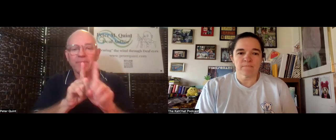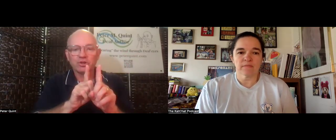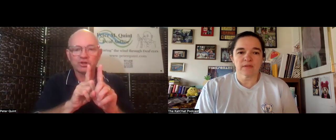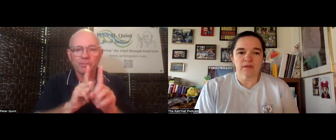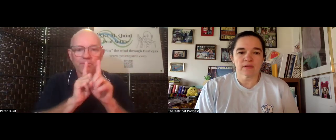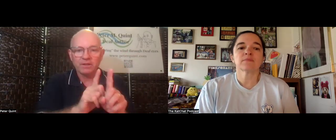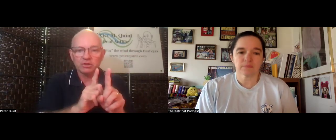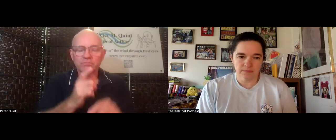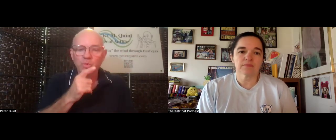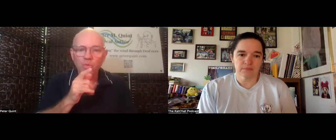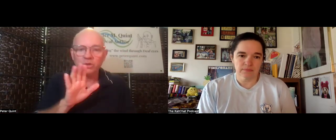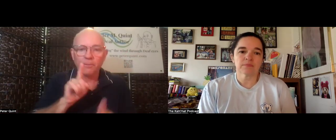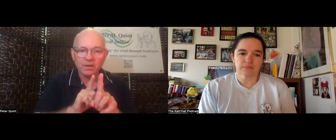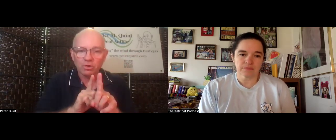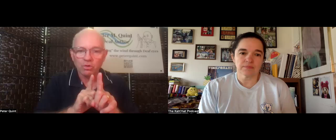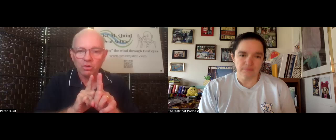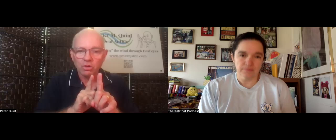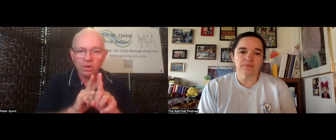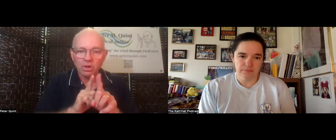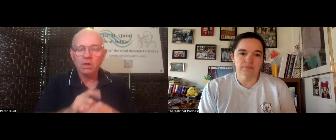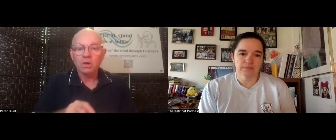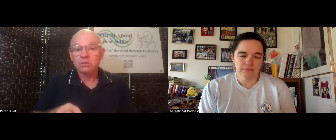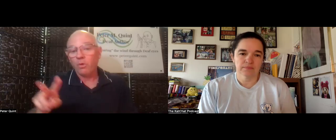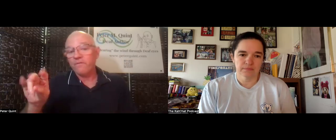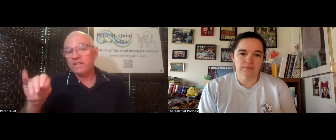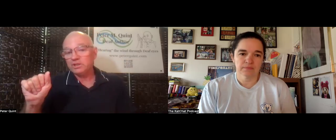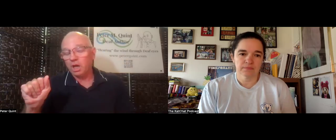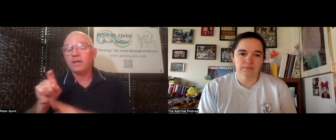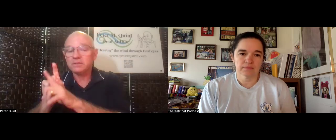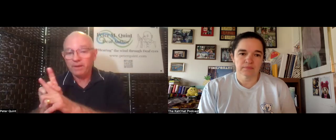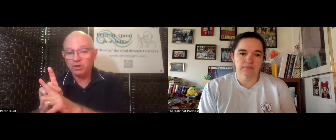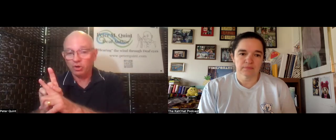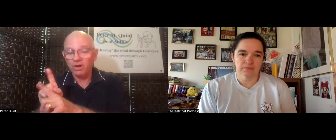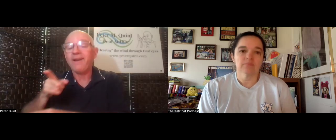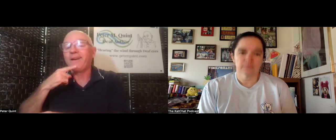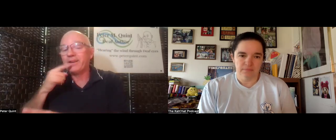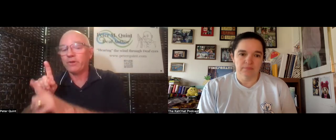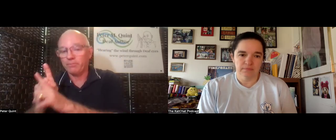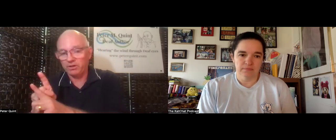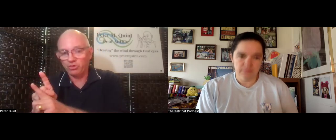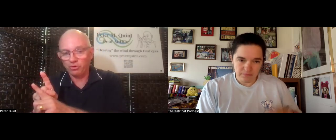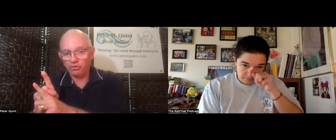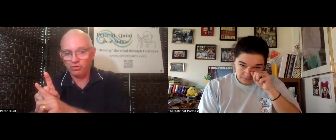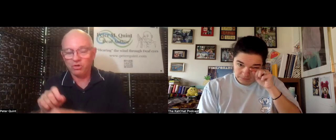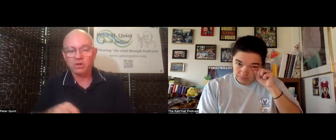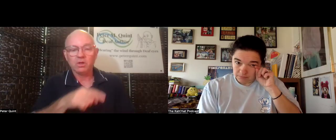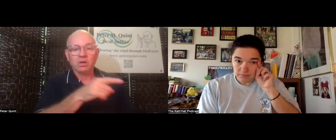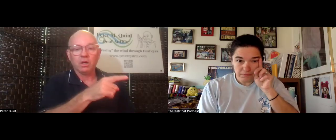is mentorship. Mentorship. Who is a mentor? So Bisha is a mentor, a hearing mentor.